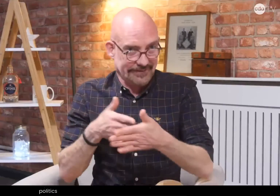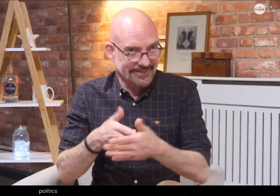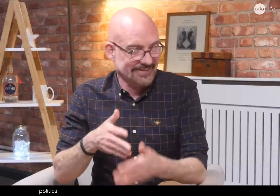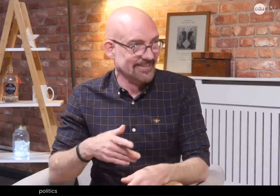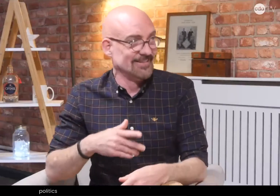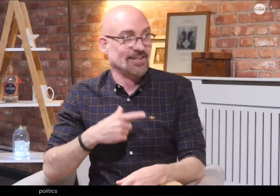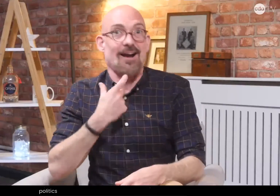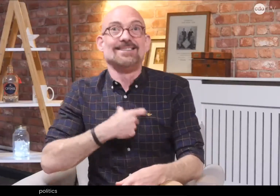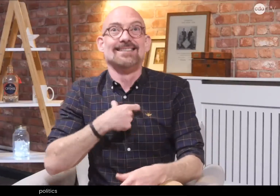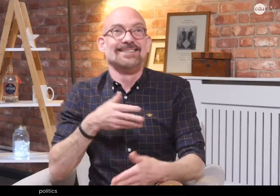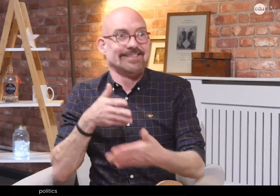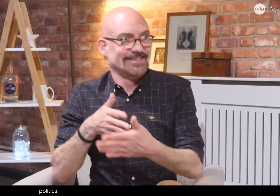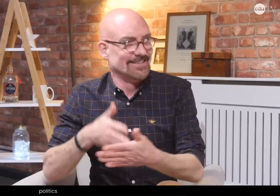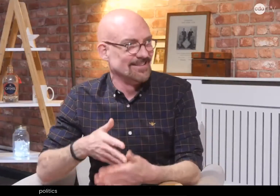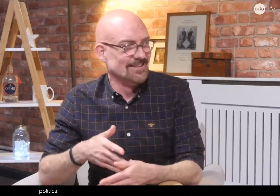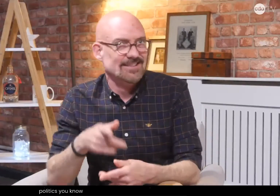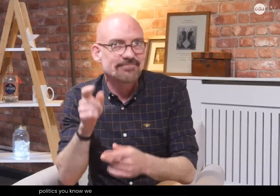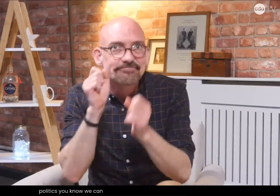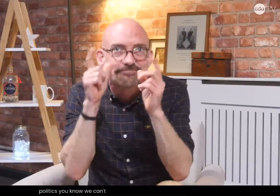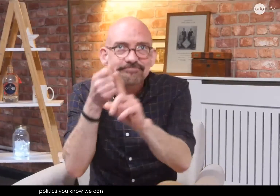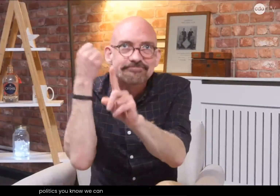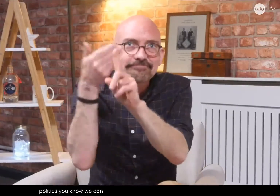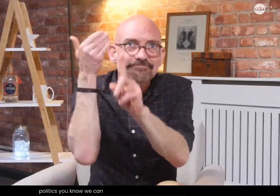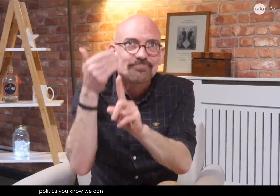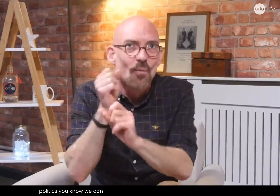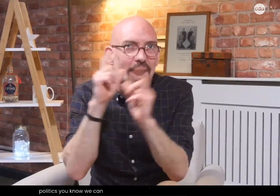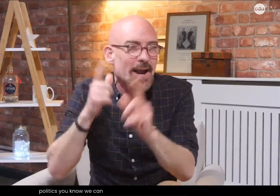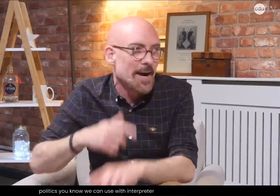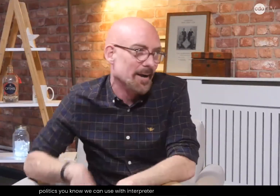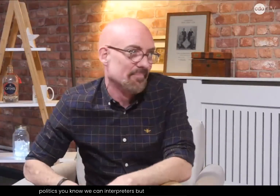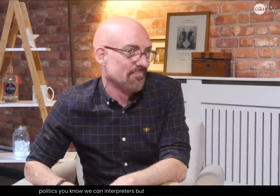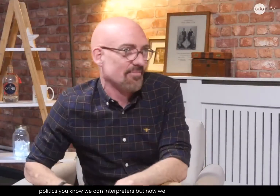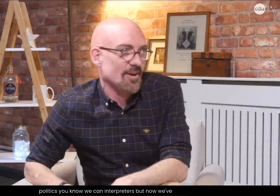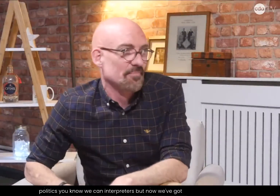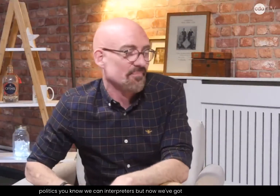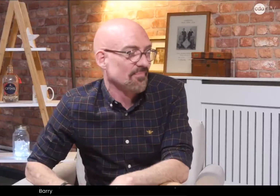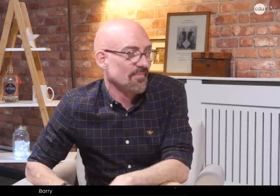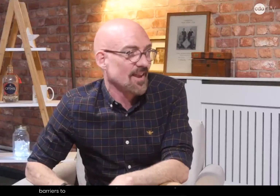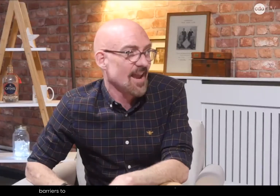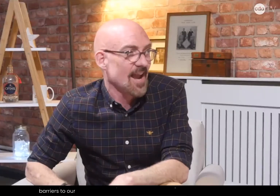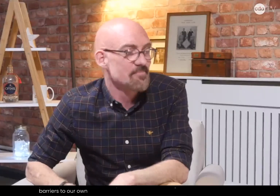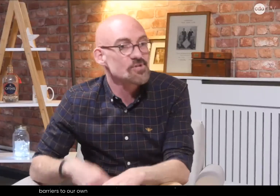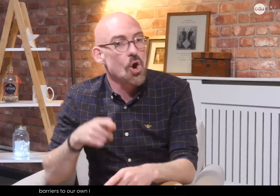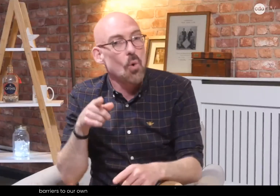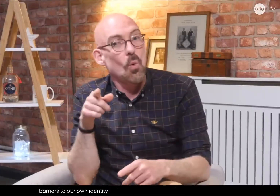You know, we think there's barriers with interpreters, but now we've got barriers to our own identity. People just need to wake up.